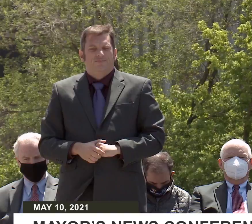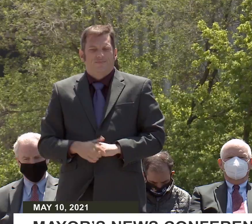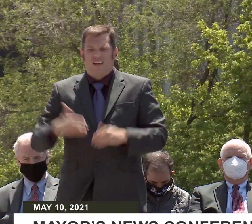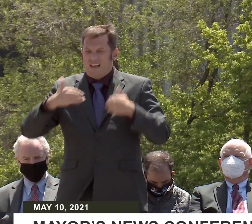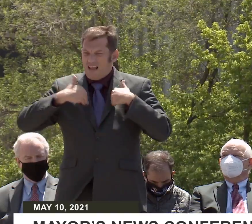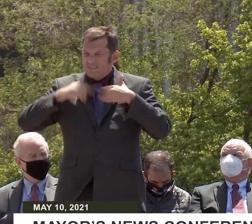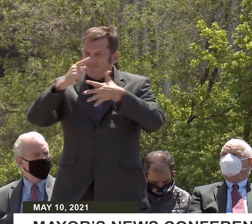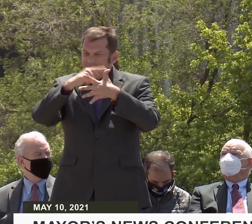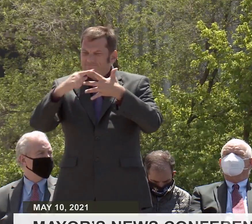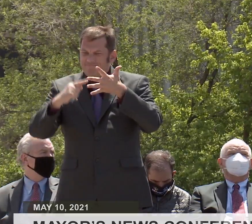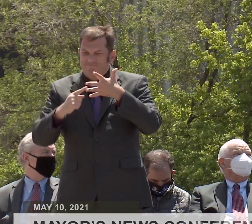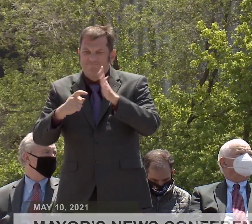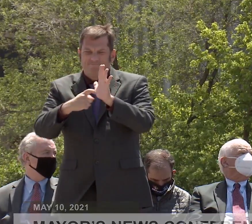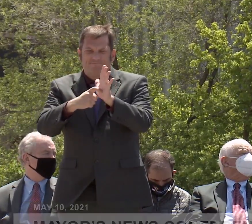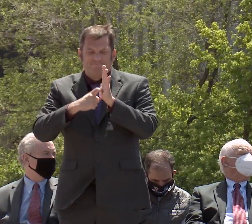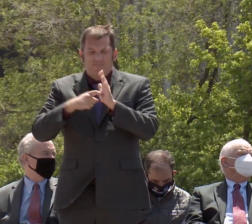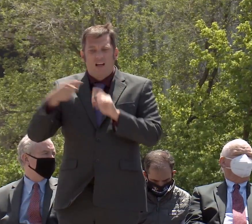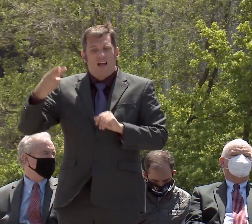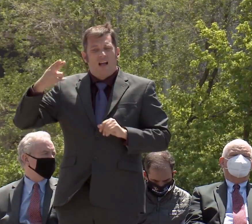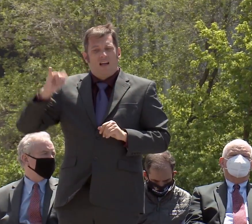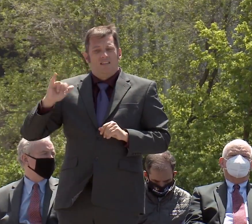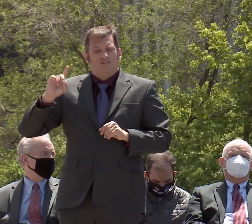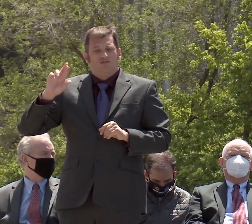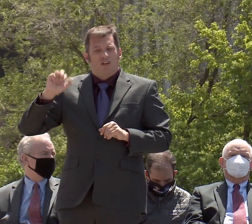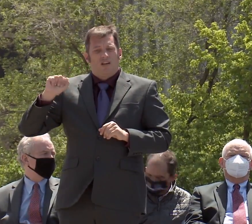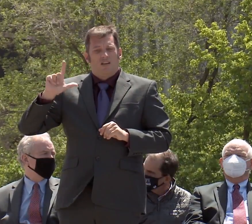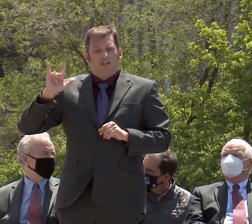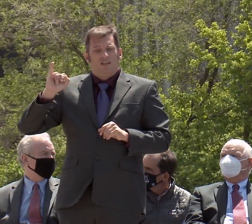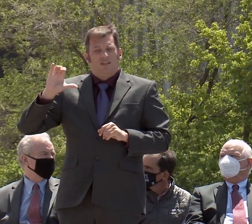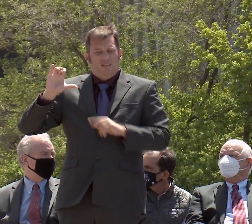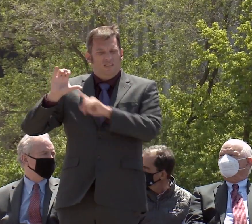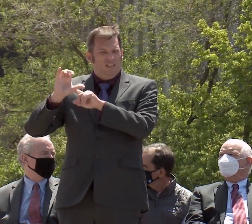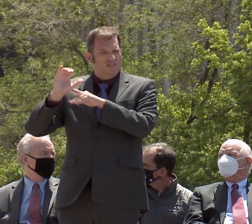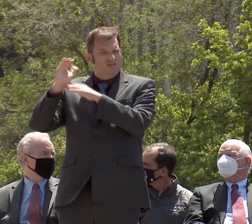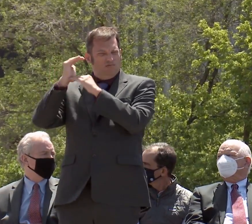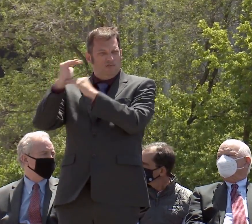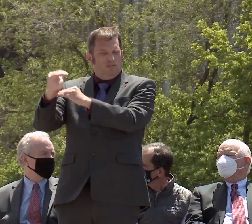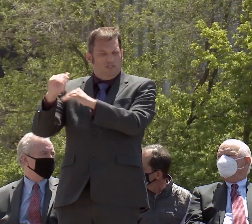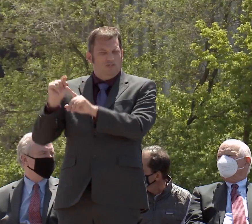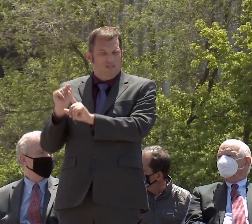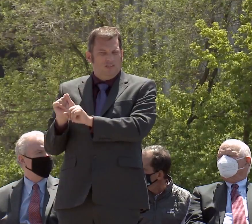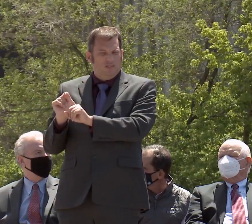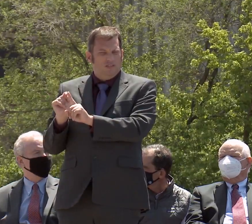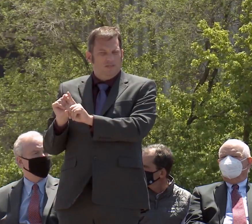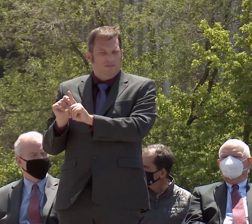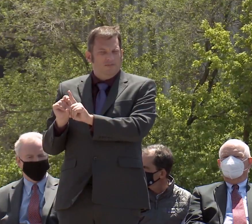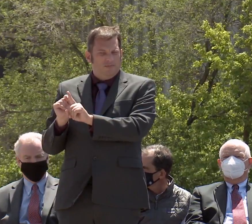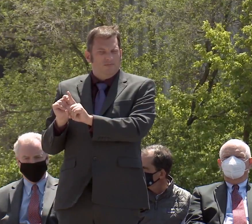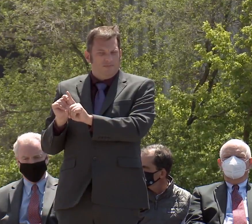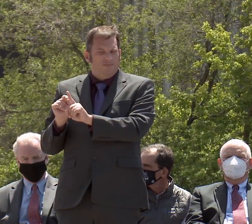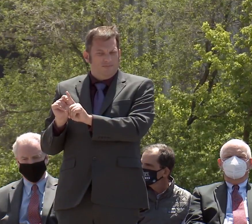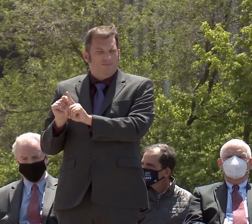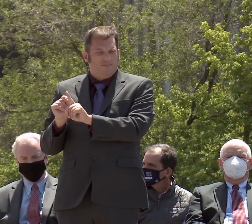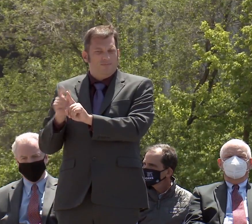restriction, contributes to, or at least addressing some of those sewer overflow challenges that happen 10